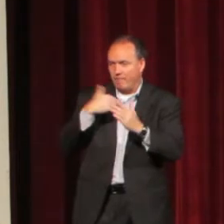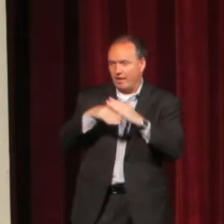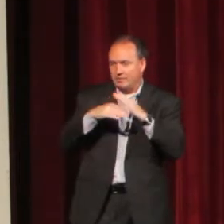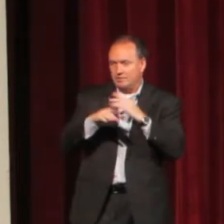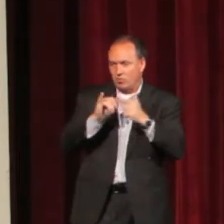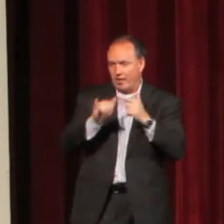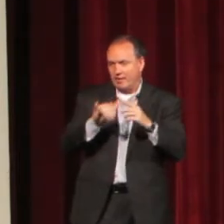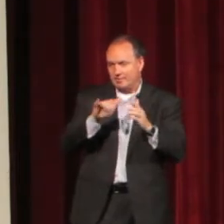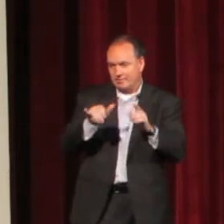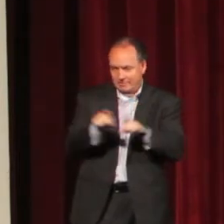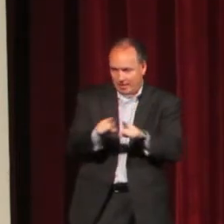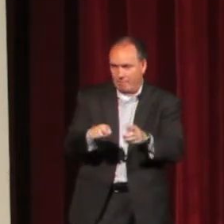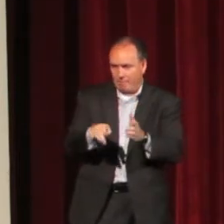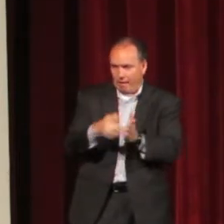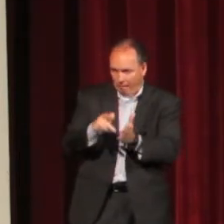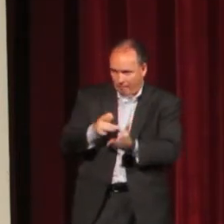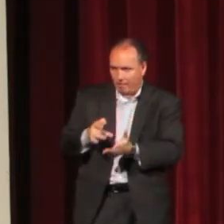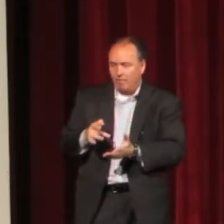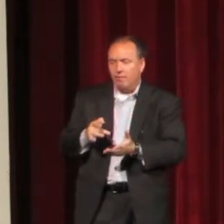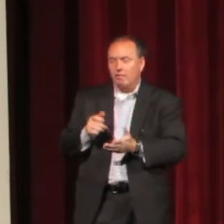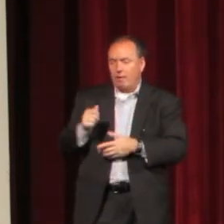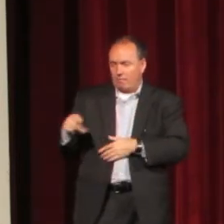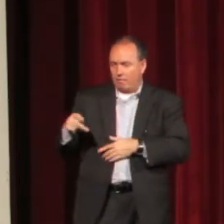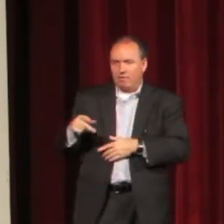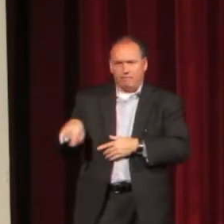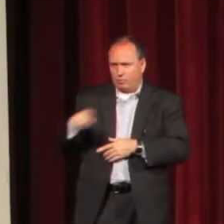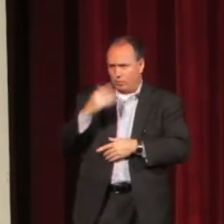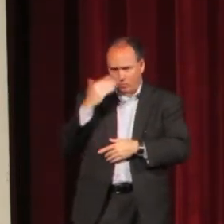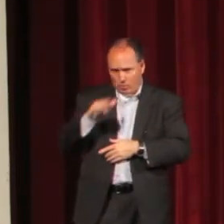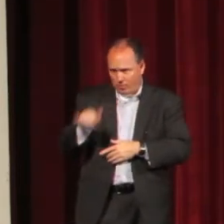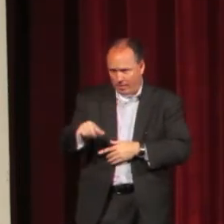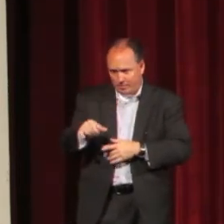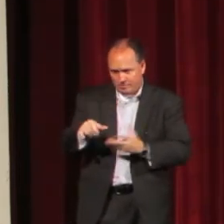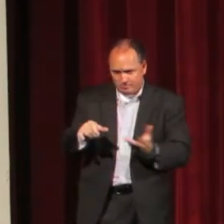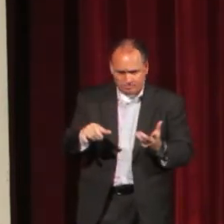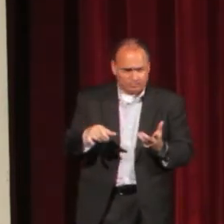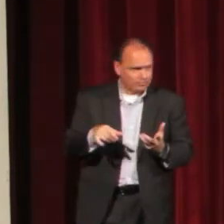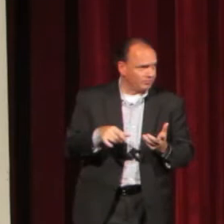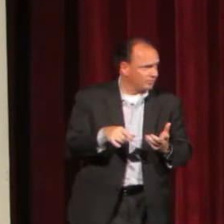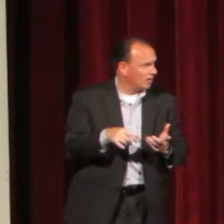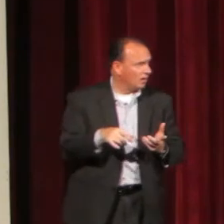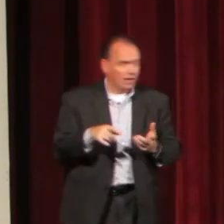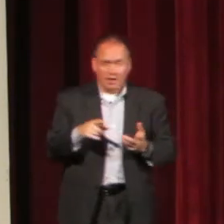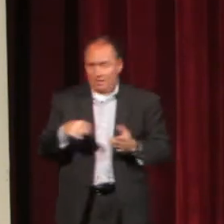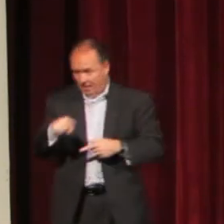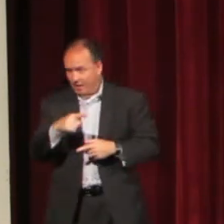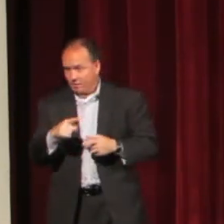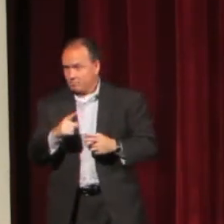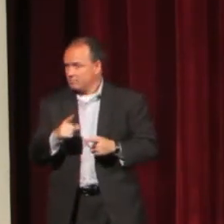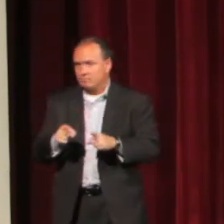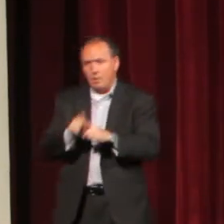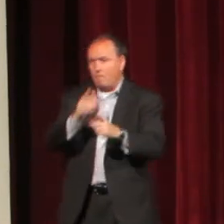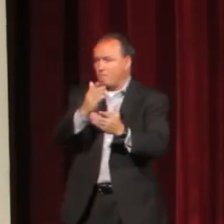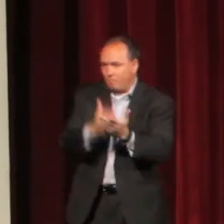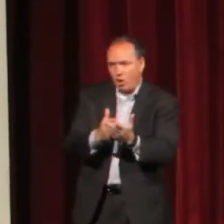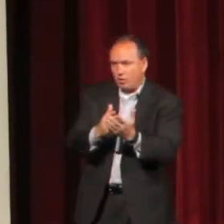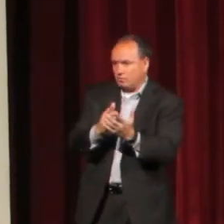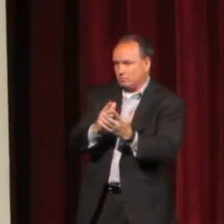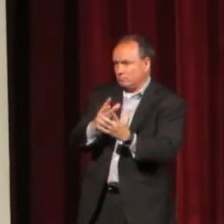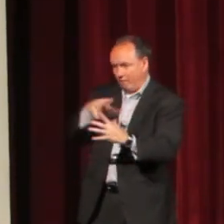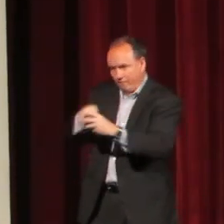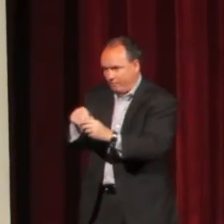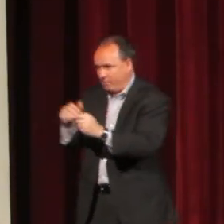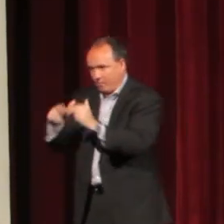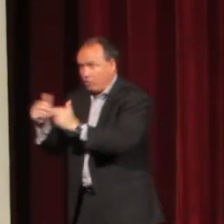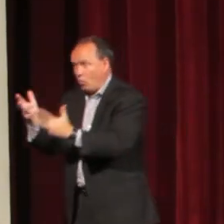access to this. If you think about it, for those of you that aren't familiar with the setting, they're part of the building. They're there. So we would like